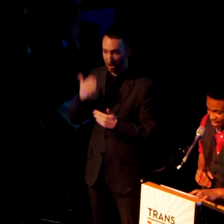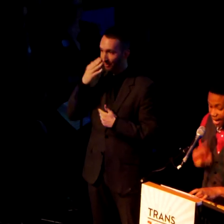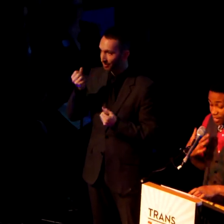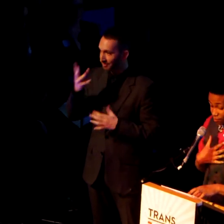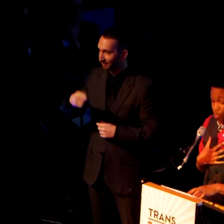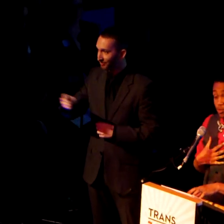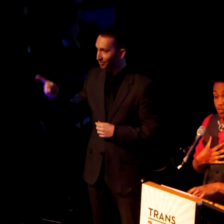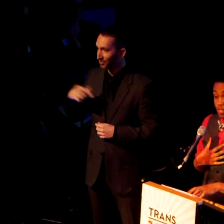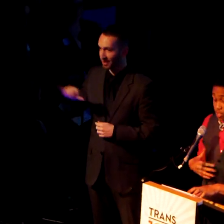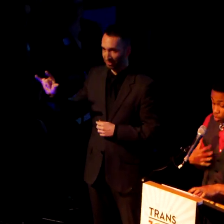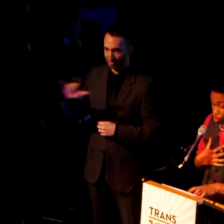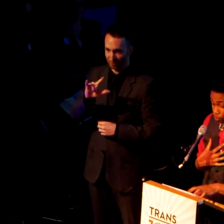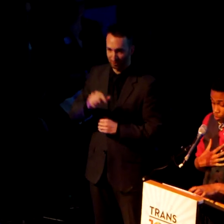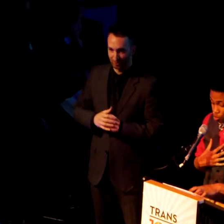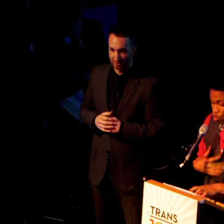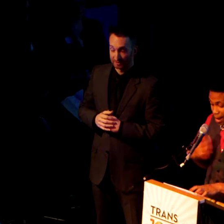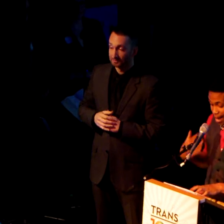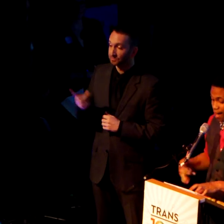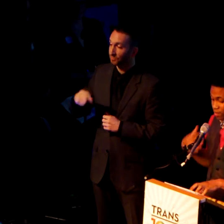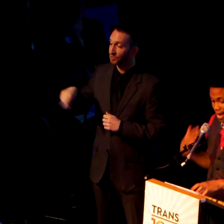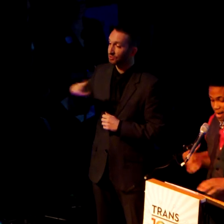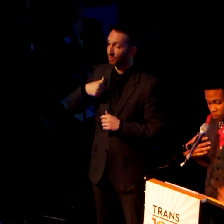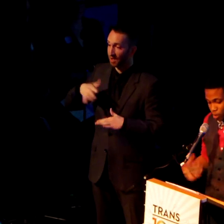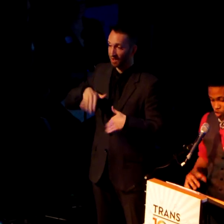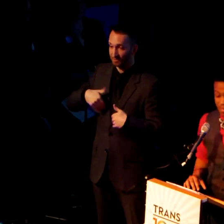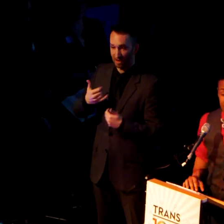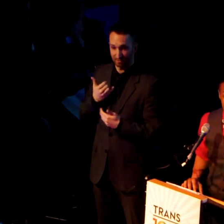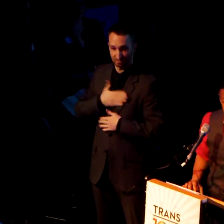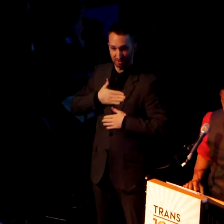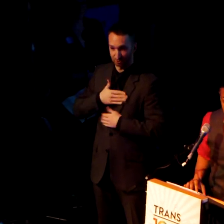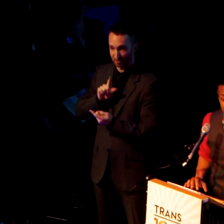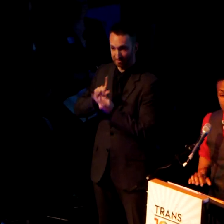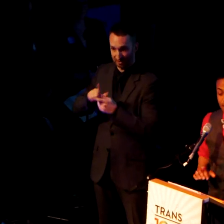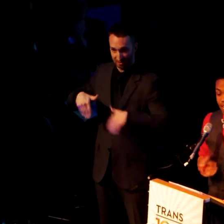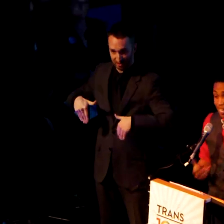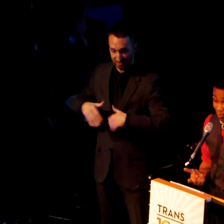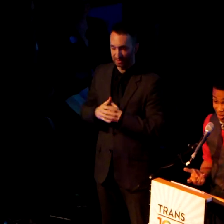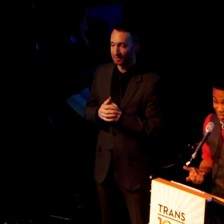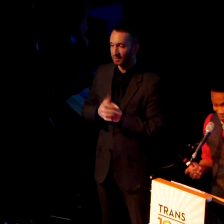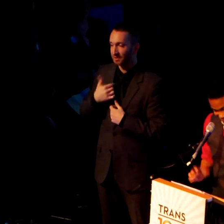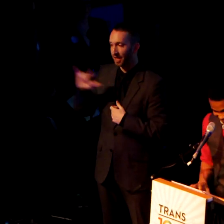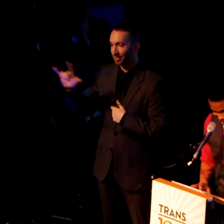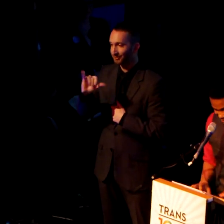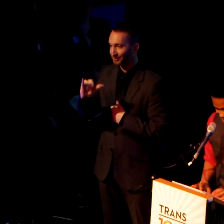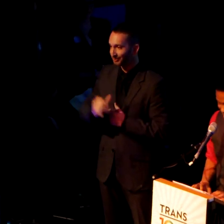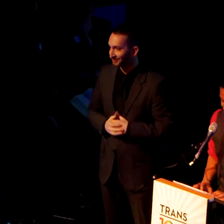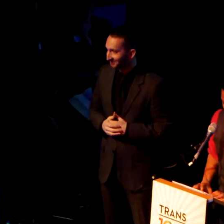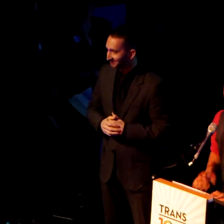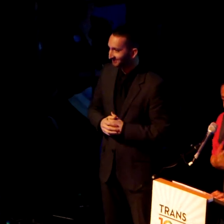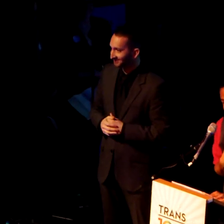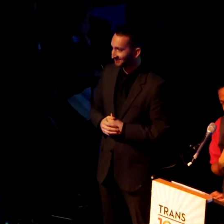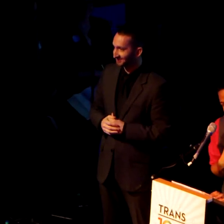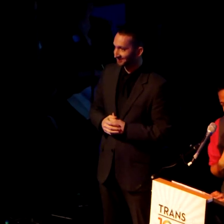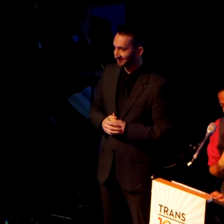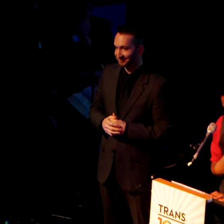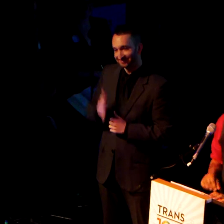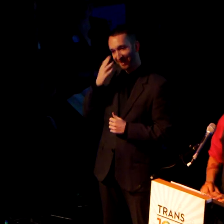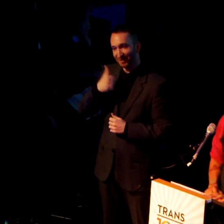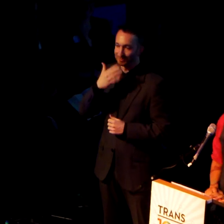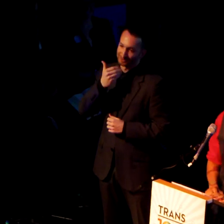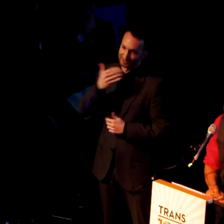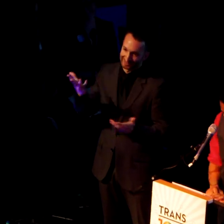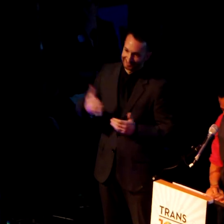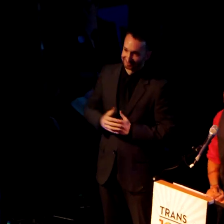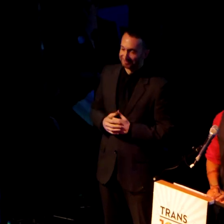of you, I love you. To those of you who I haven't had the pleasure of meeting yet, I love you too. I know, sweet, sweet.